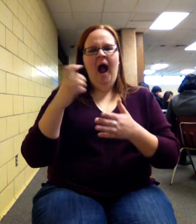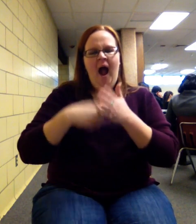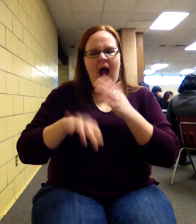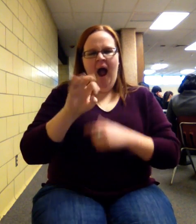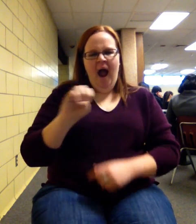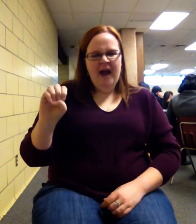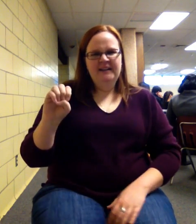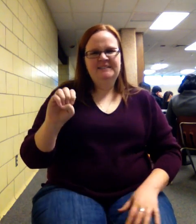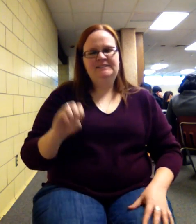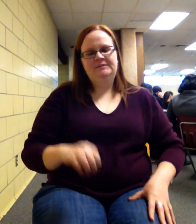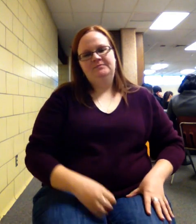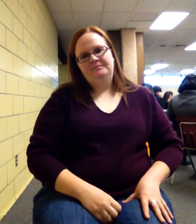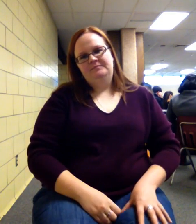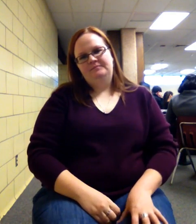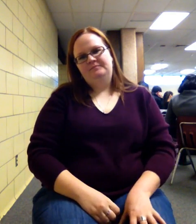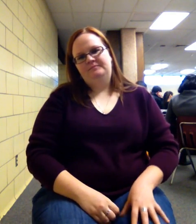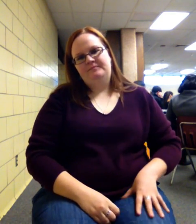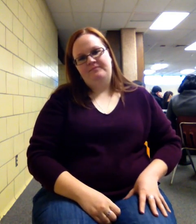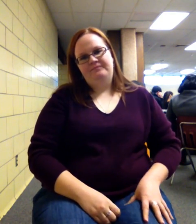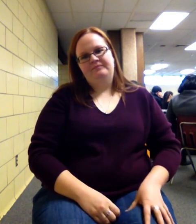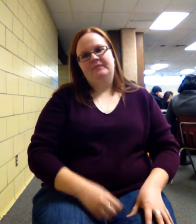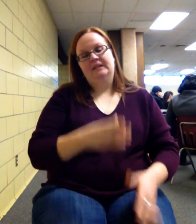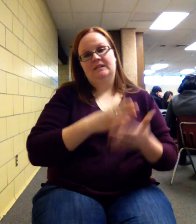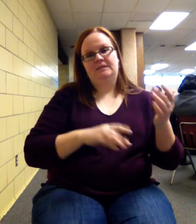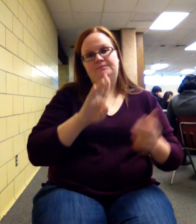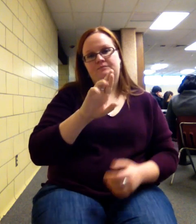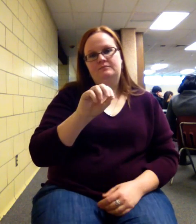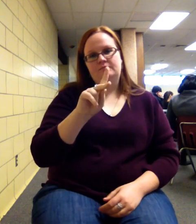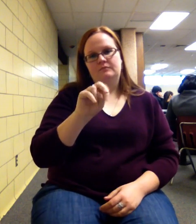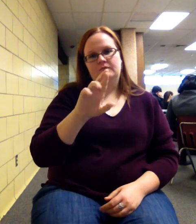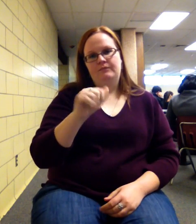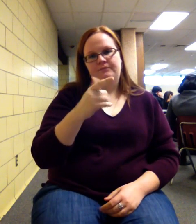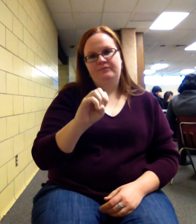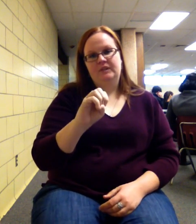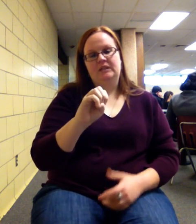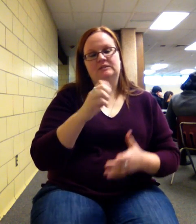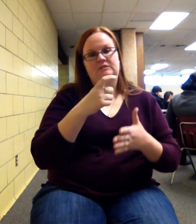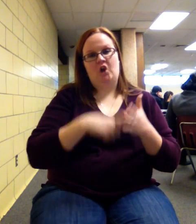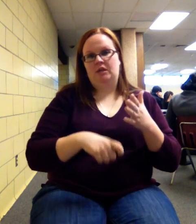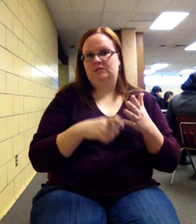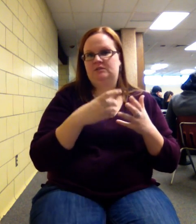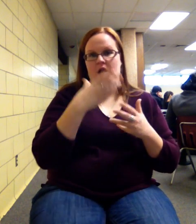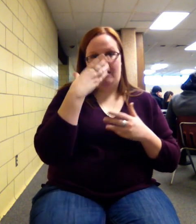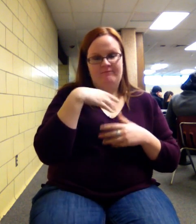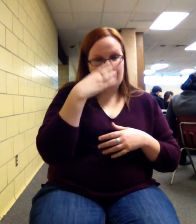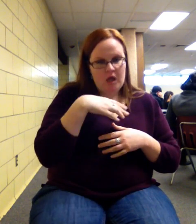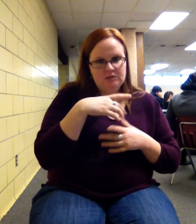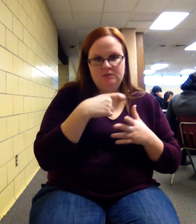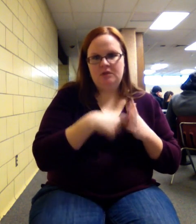Investment or brokerage fees. Some brokerages will charge you an upfront cost. As you invest the money, some will charge you a fee when you take the